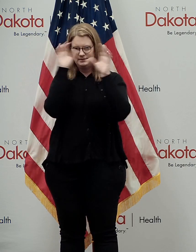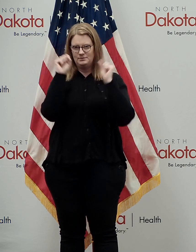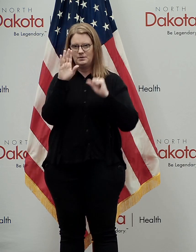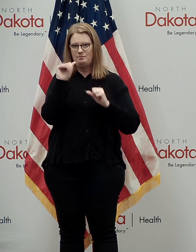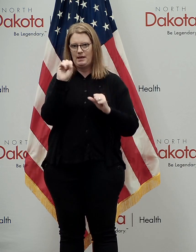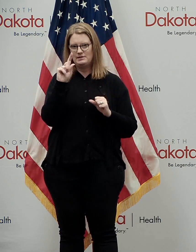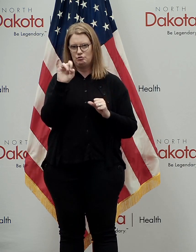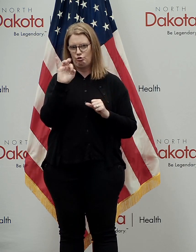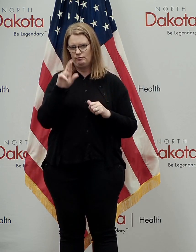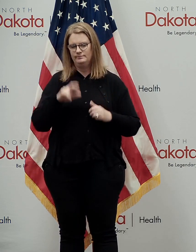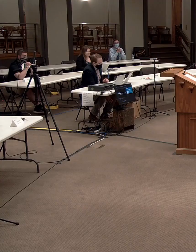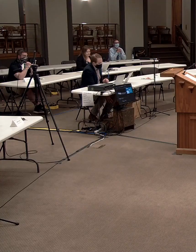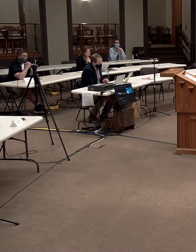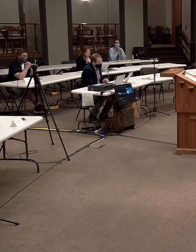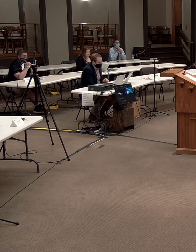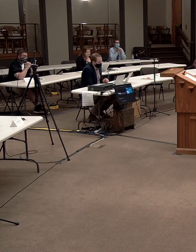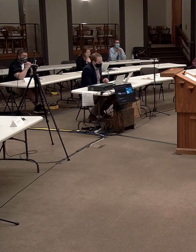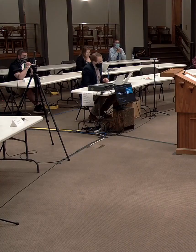Baesler.